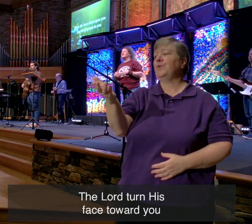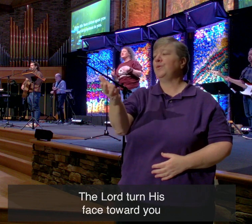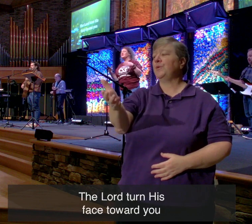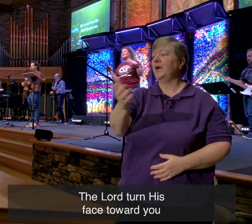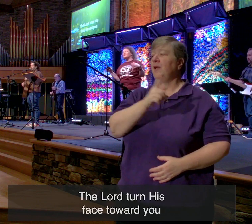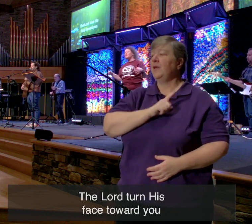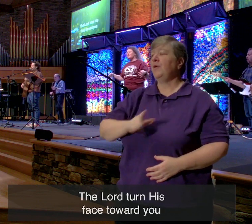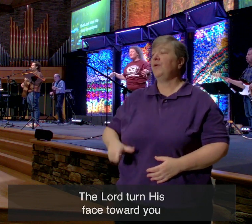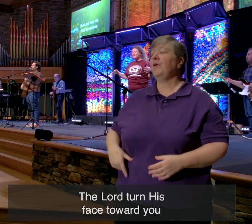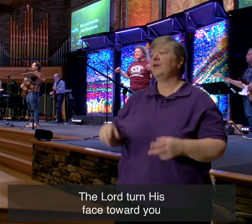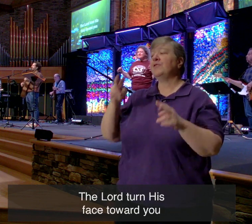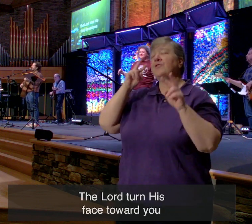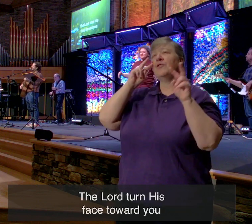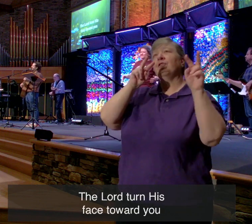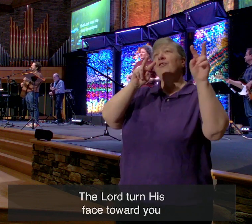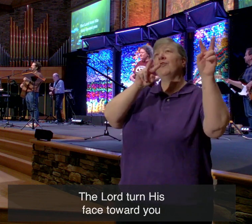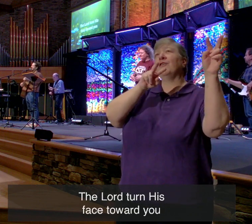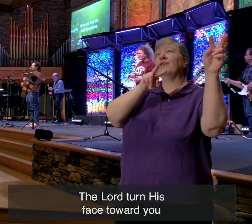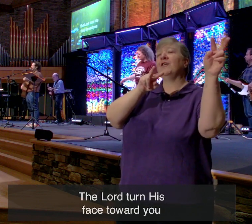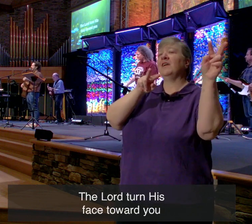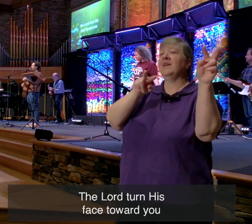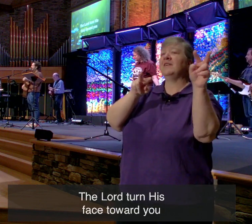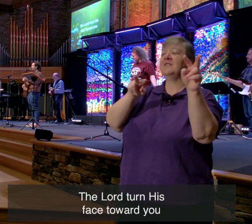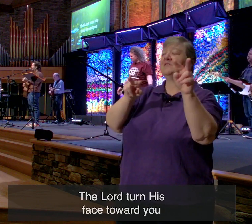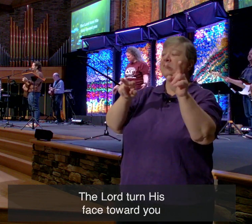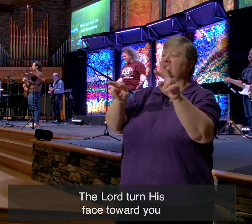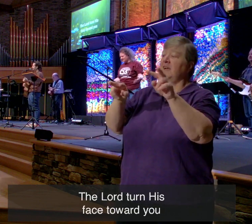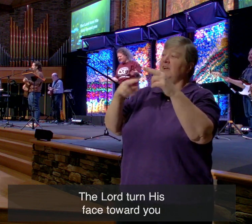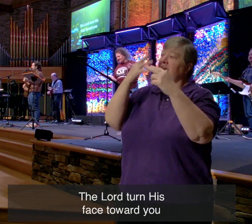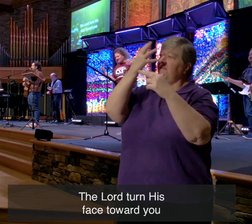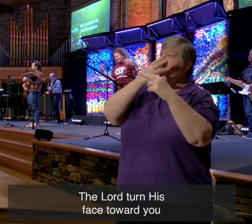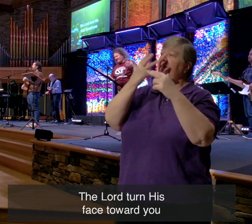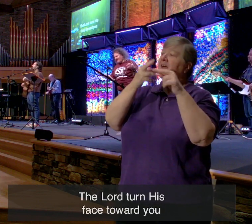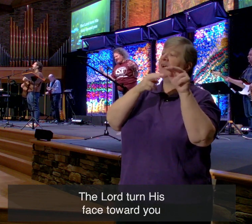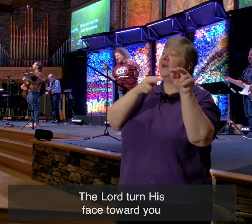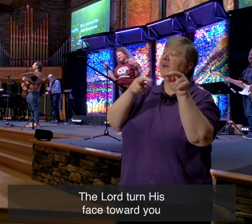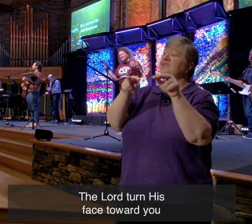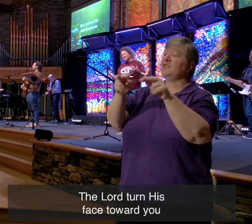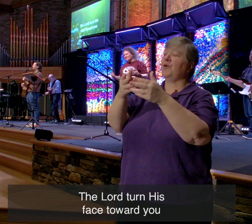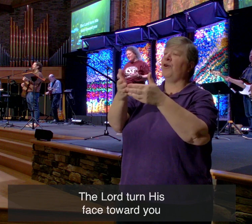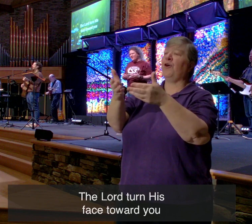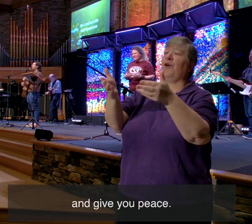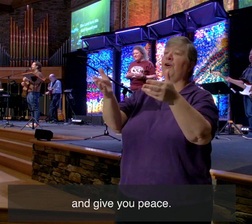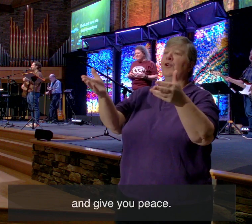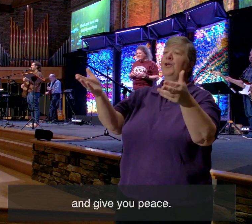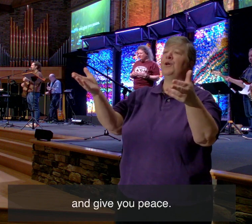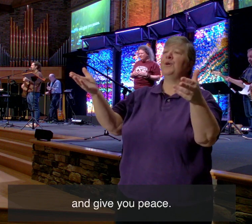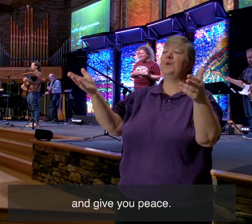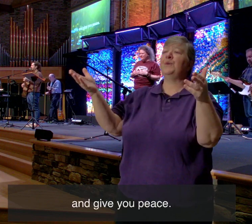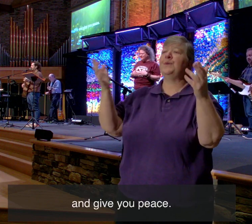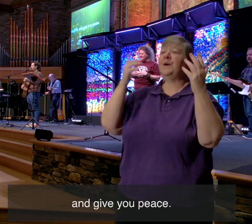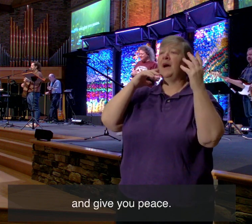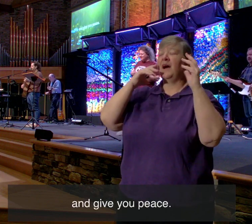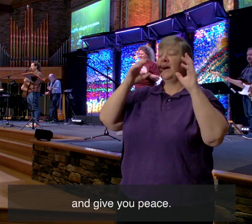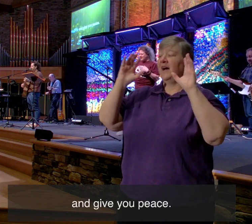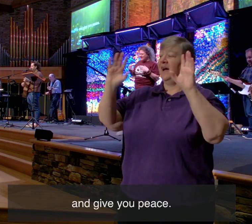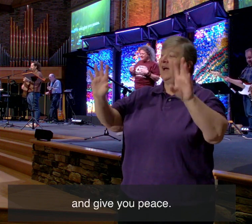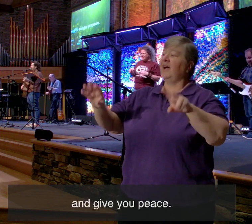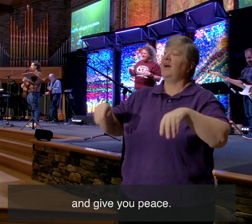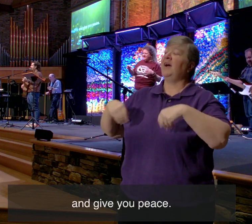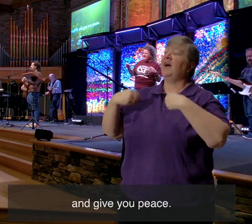gracious to you. The Lord turn his face toward you